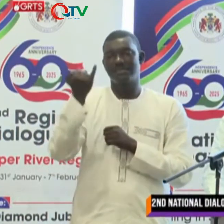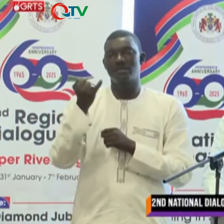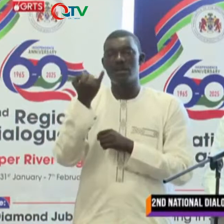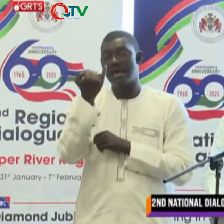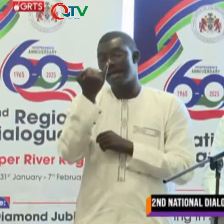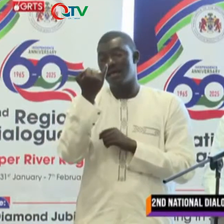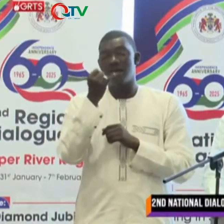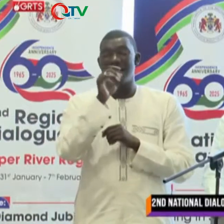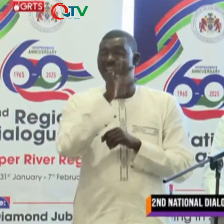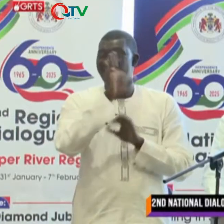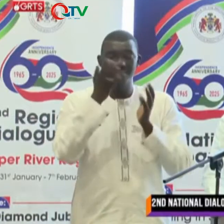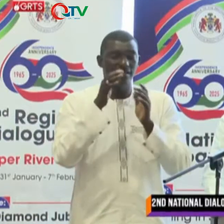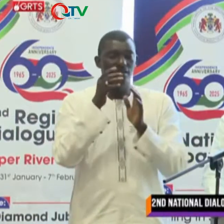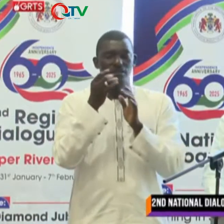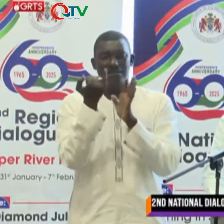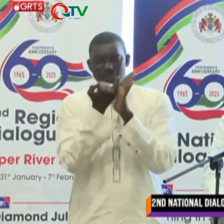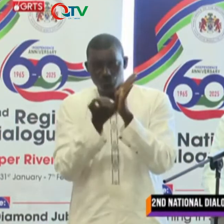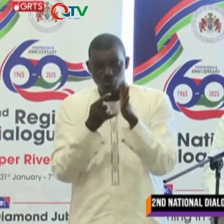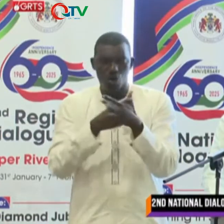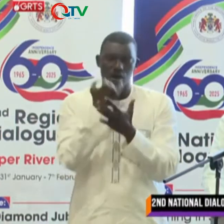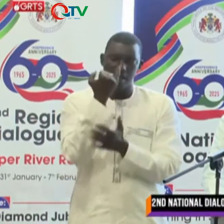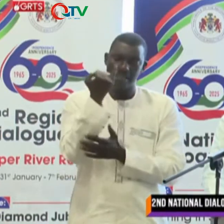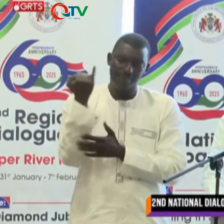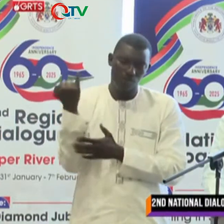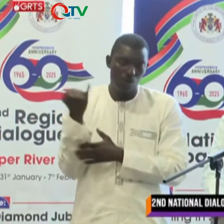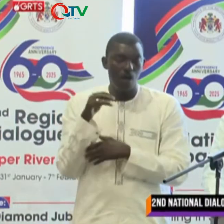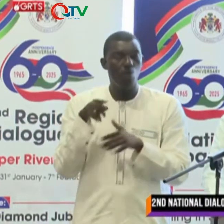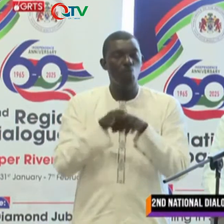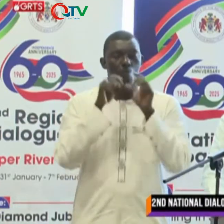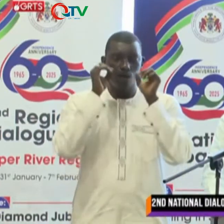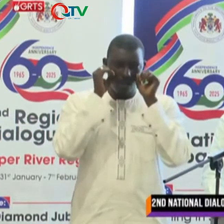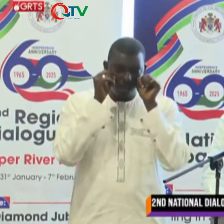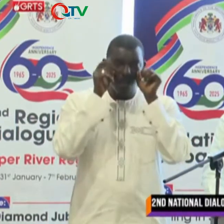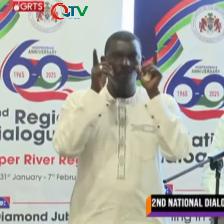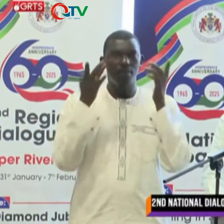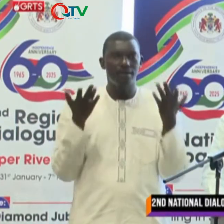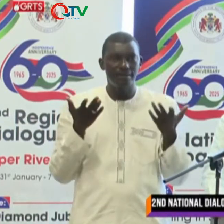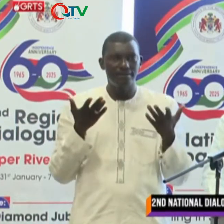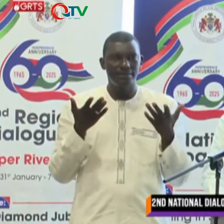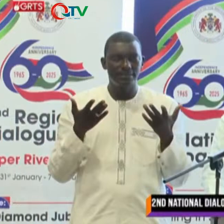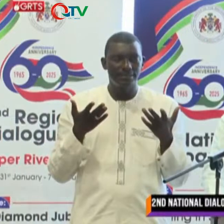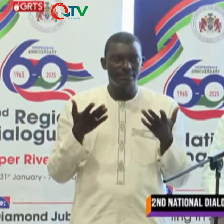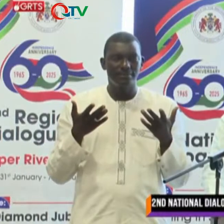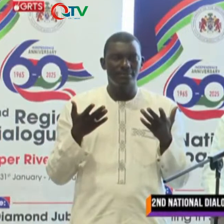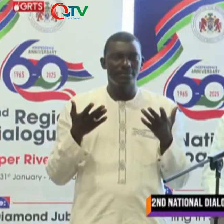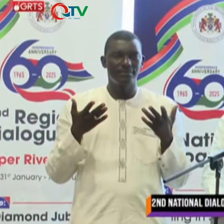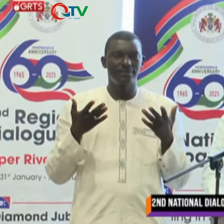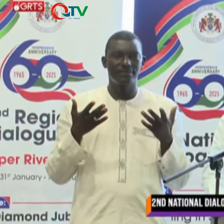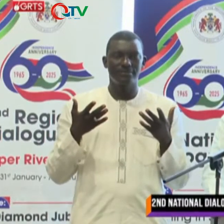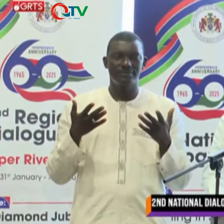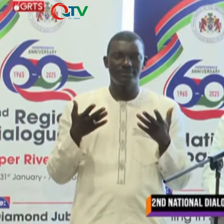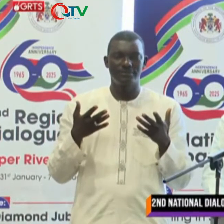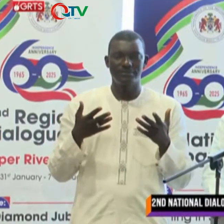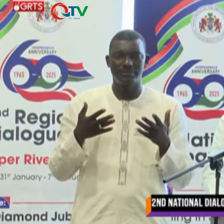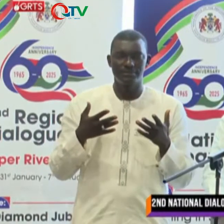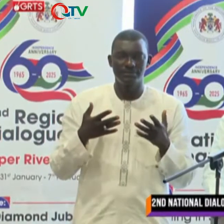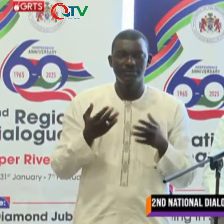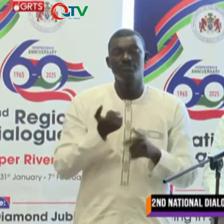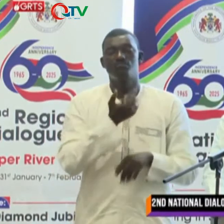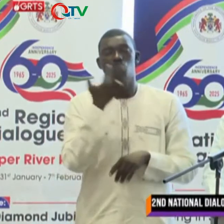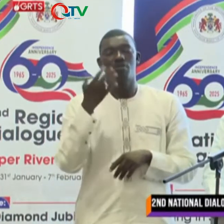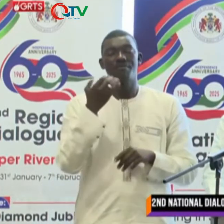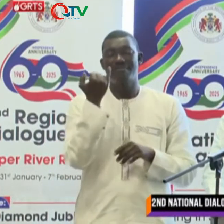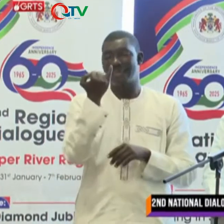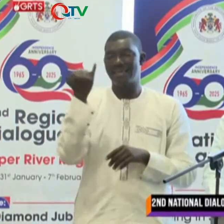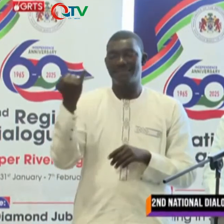individual, with the awareness that it is the sum of the individuals